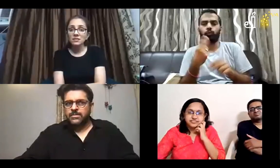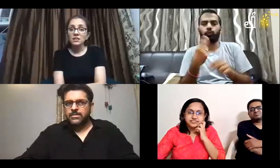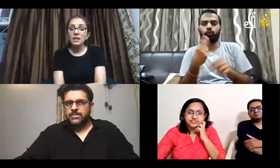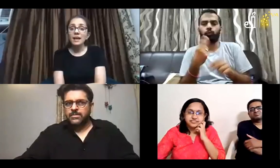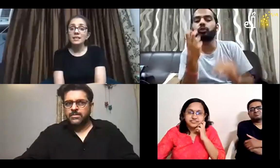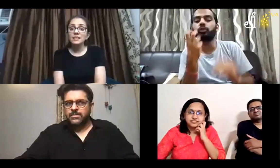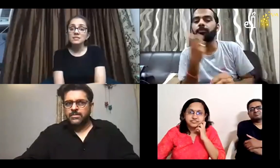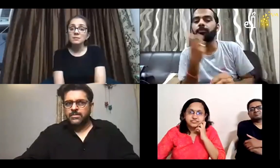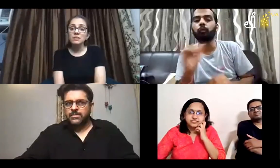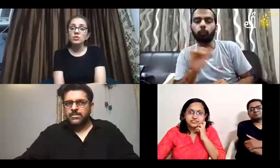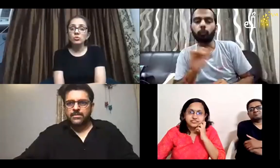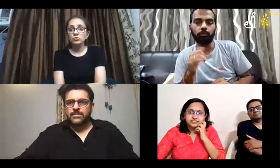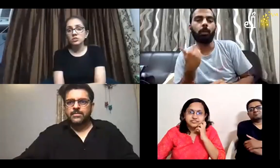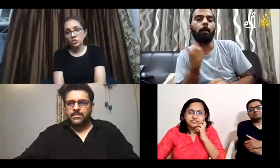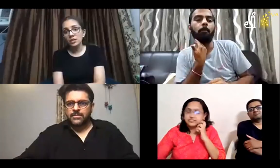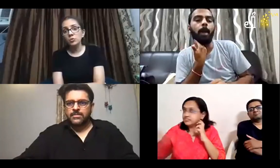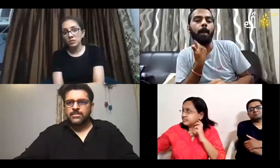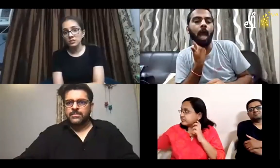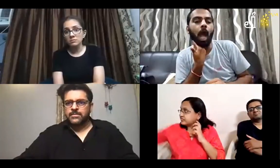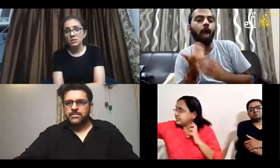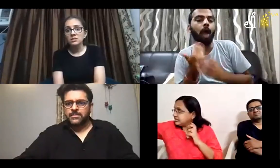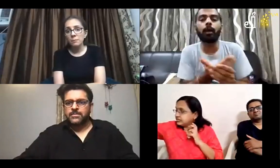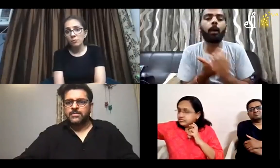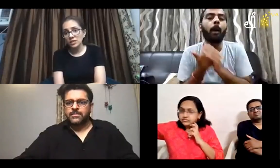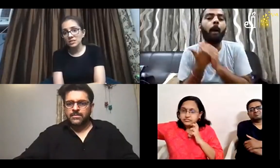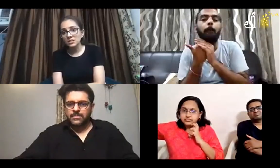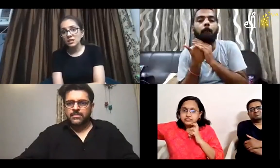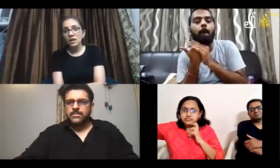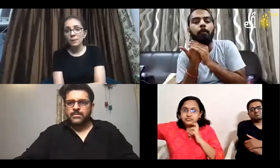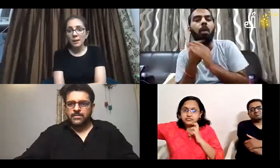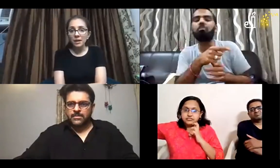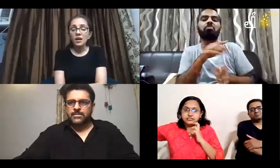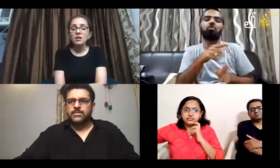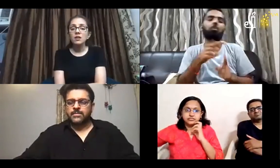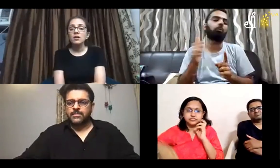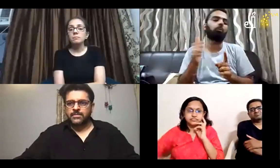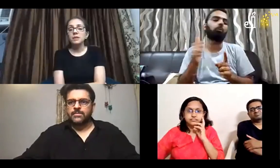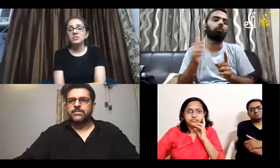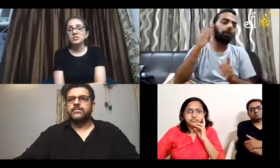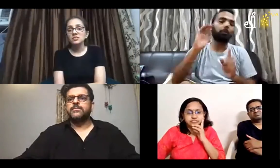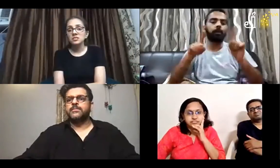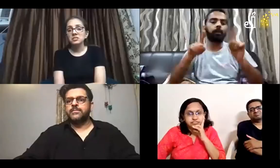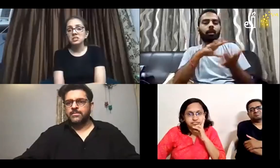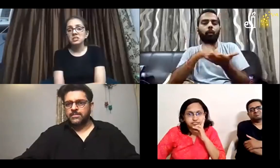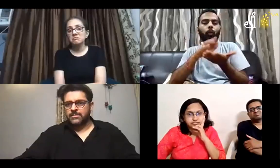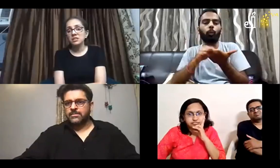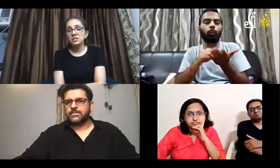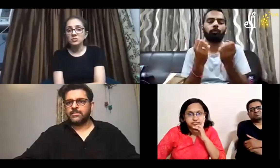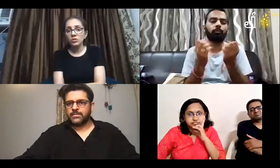that. And at the same time, we're also teaching him oralism, some words, papa, but